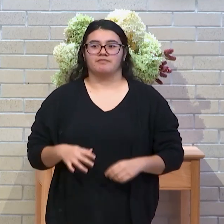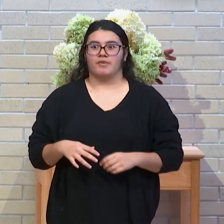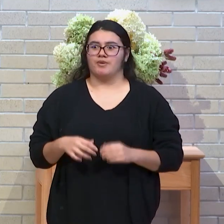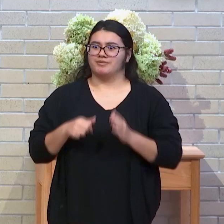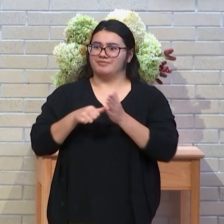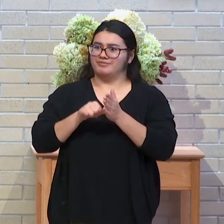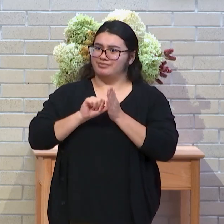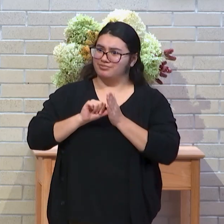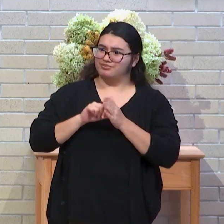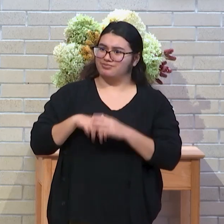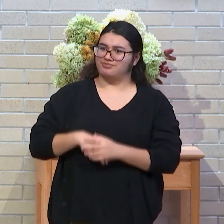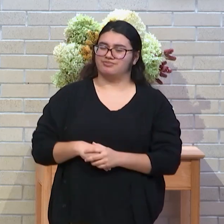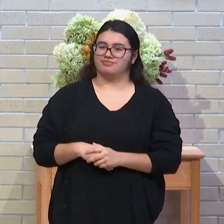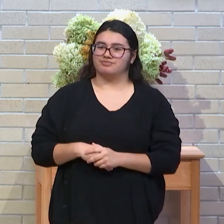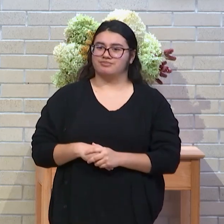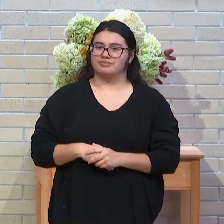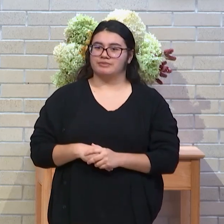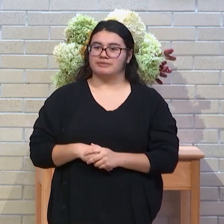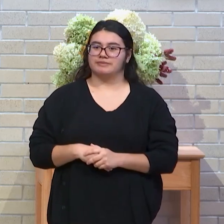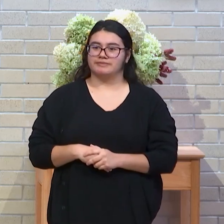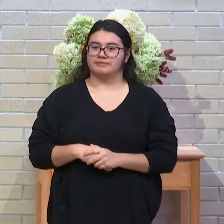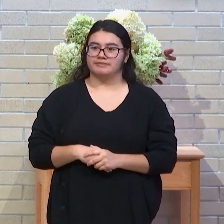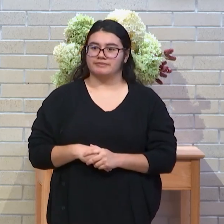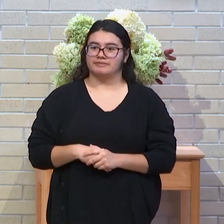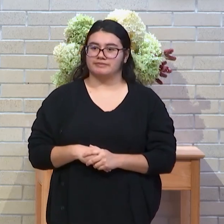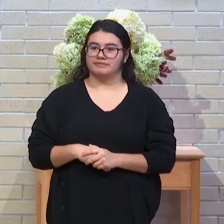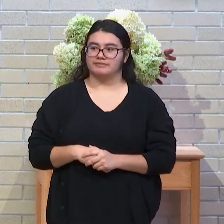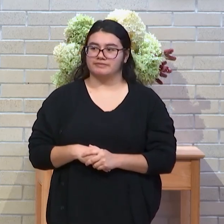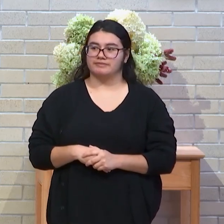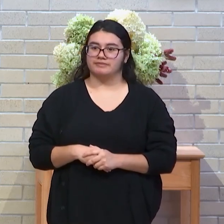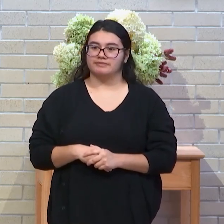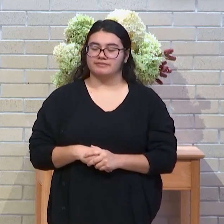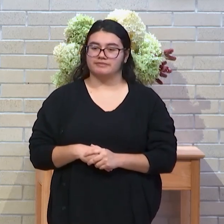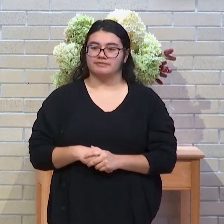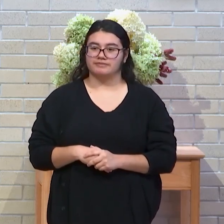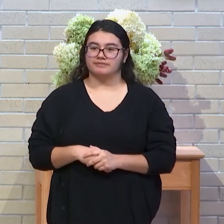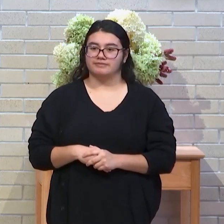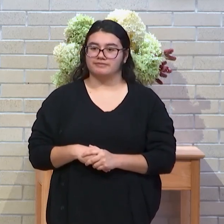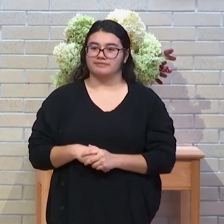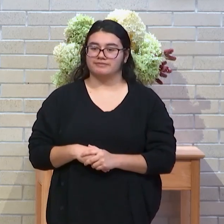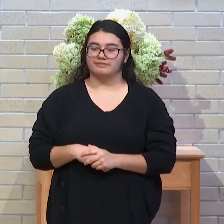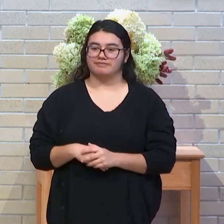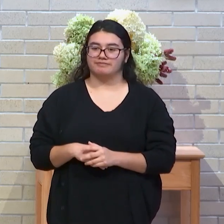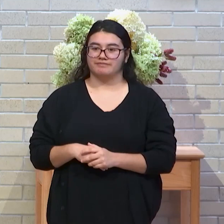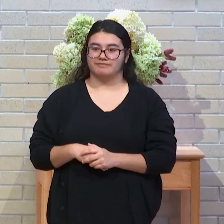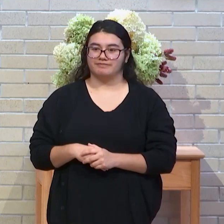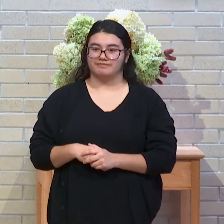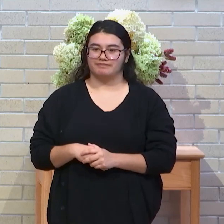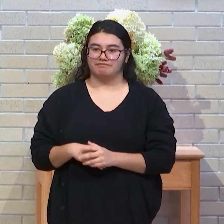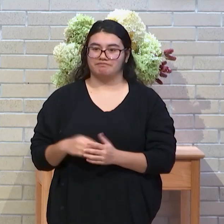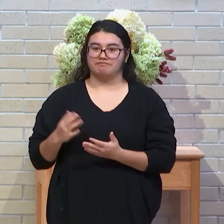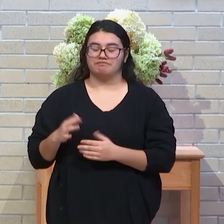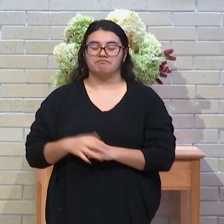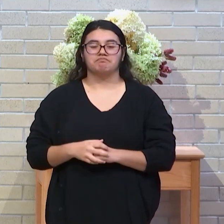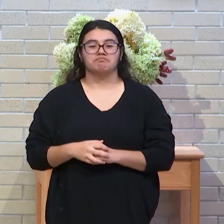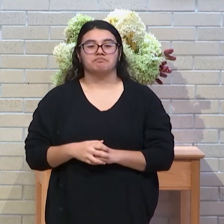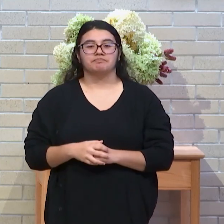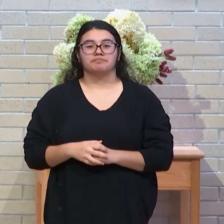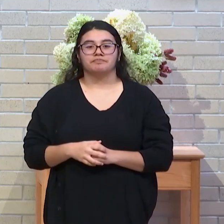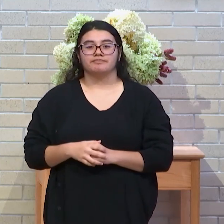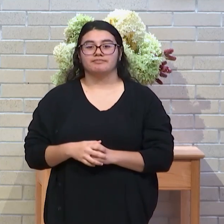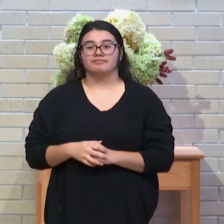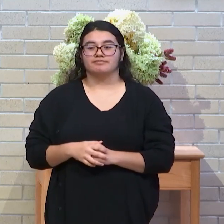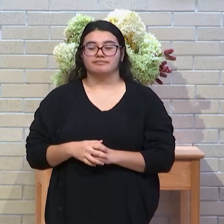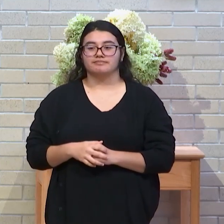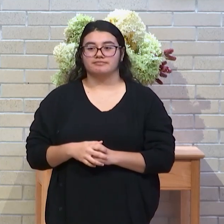that? Because their signs are like here for women because of earrings, and then here like mustache, men, it's here in the face.